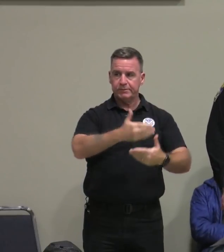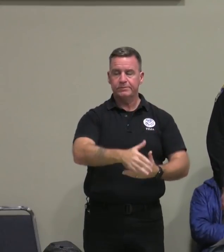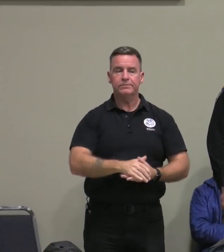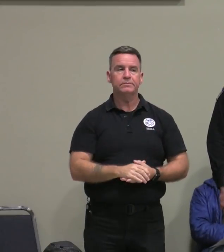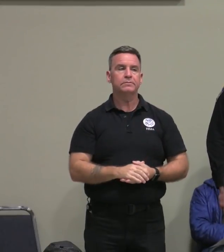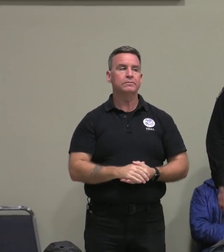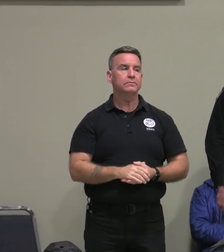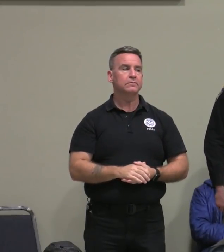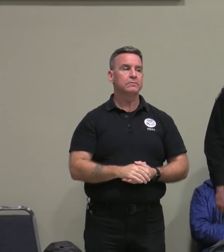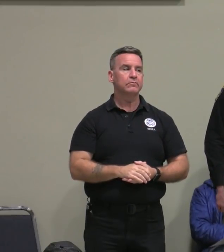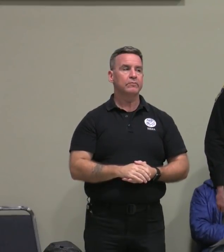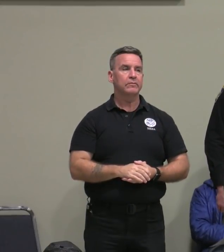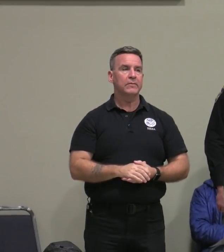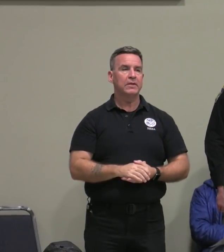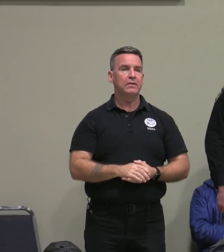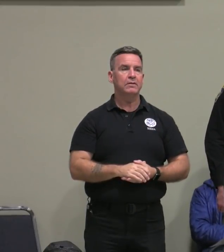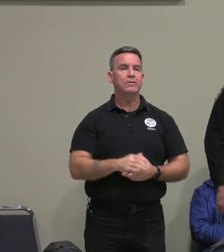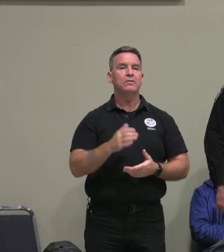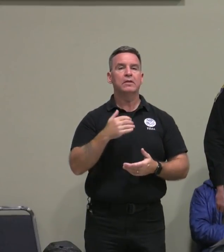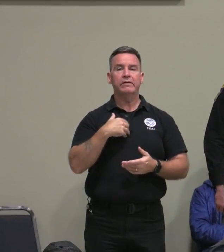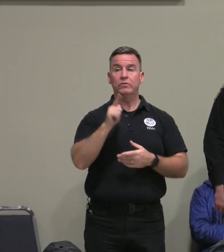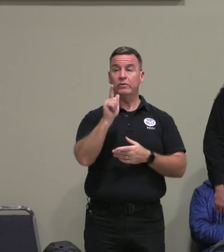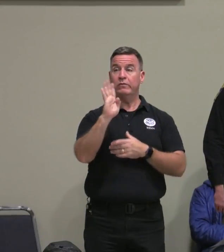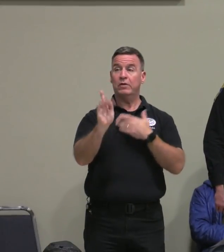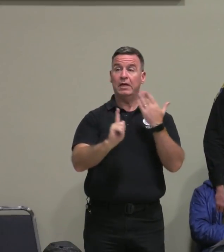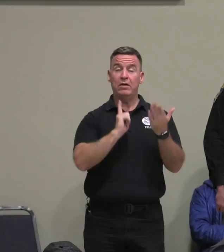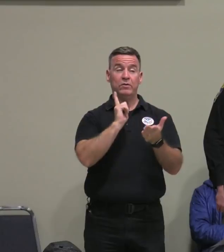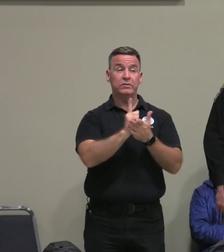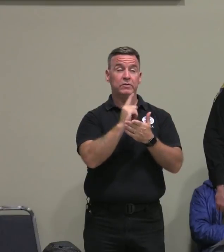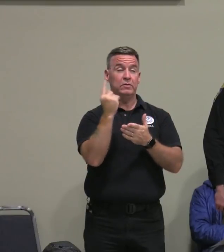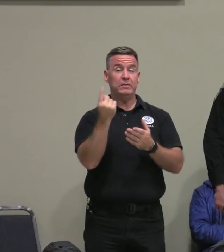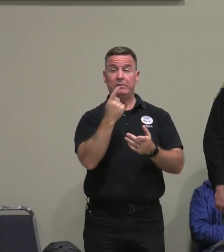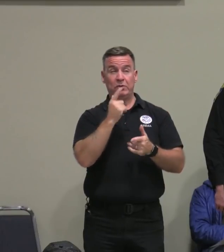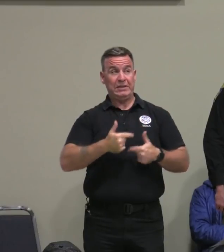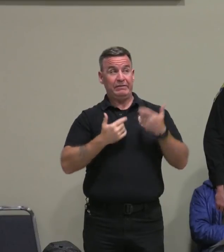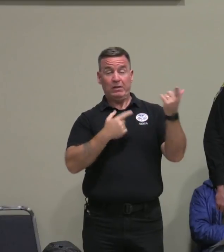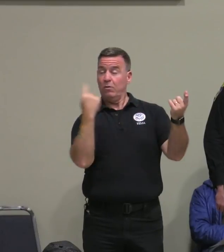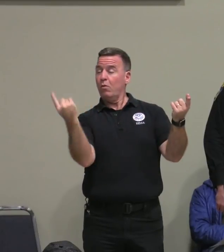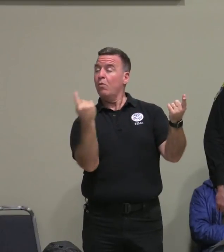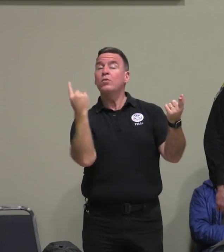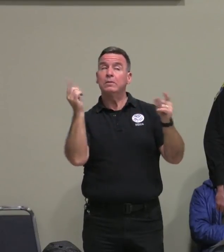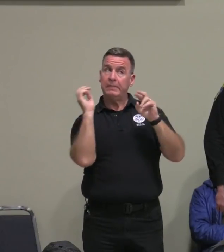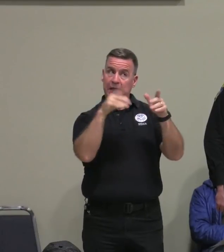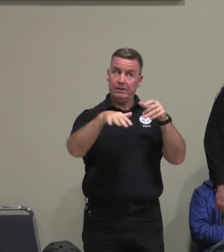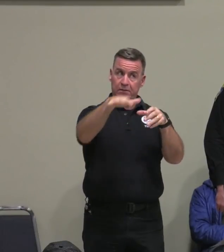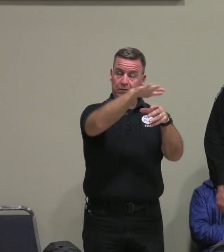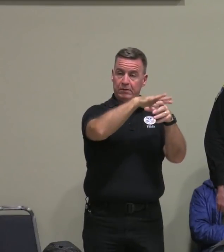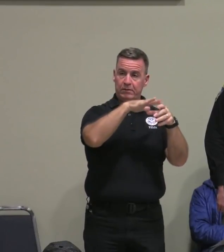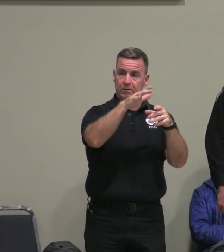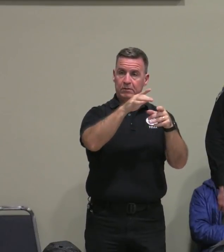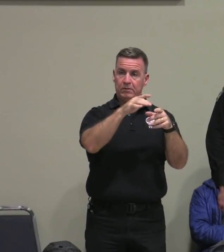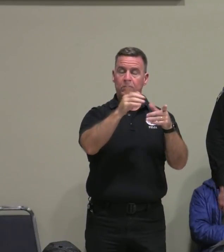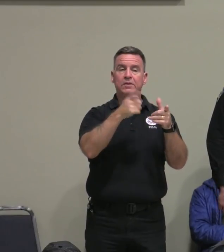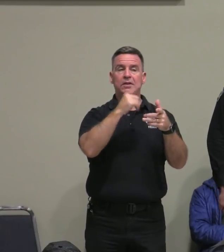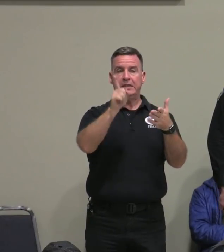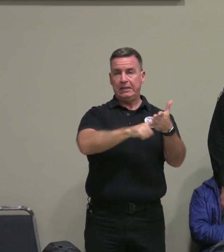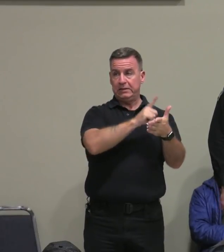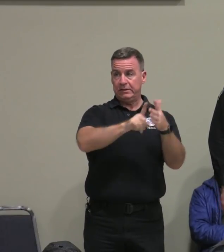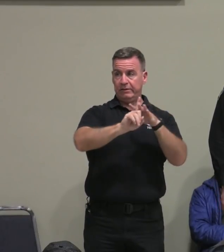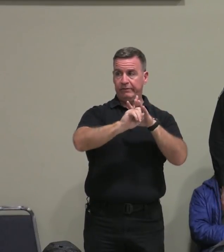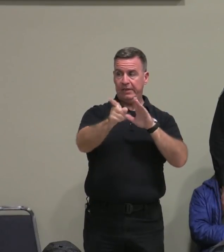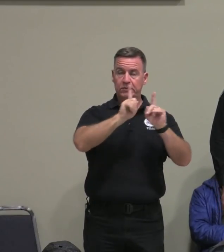We are going to allow a 24 hour period for residents only to return to those zones when the evacuation orders are lifted.